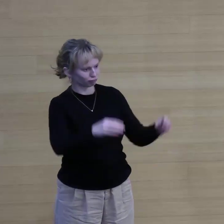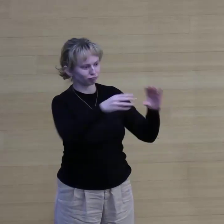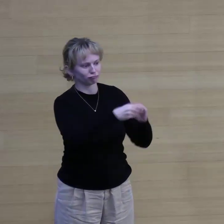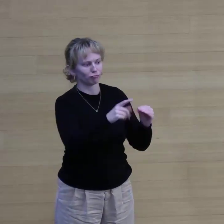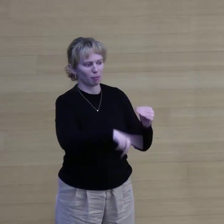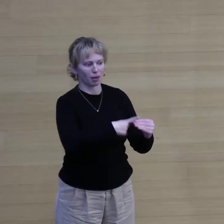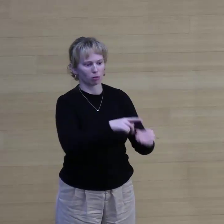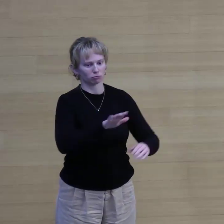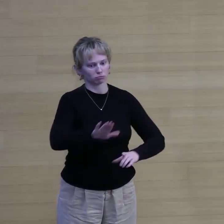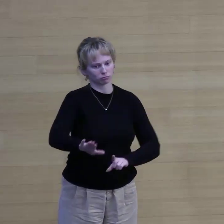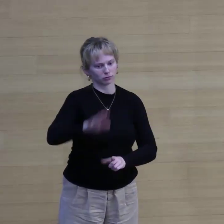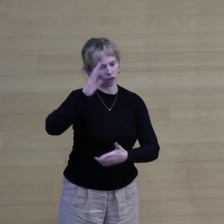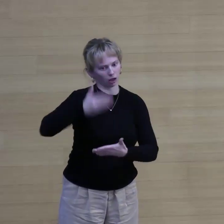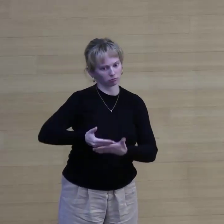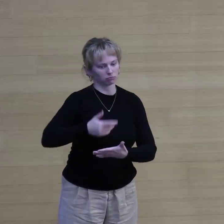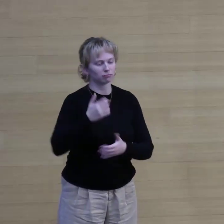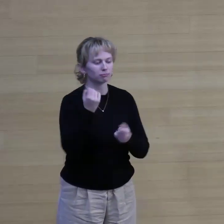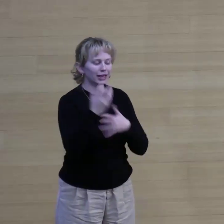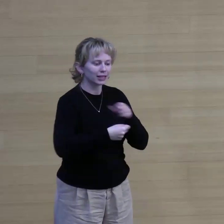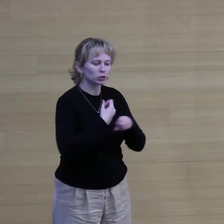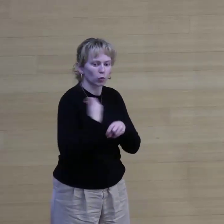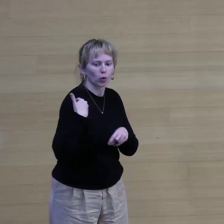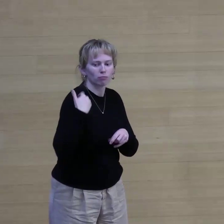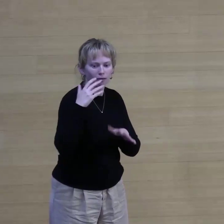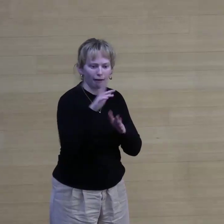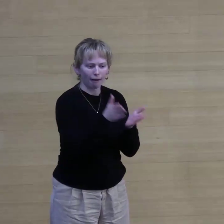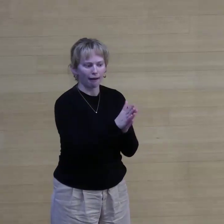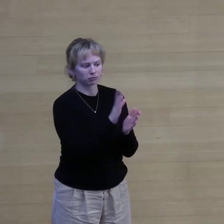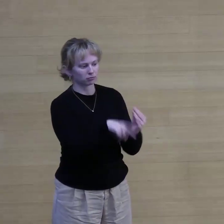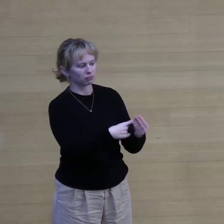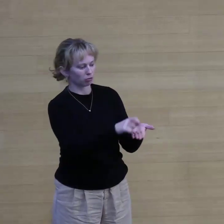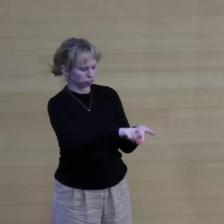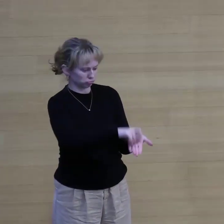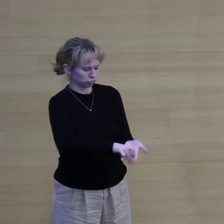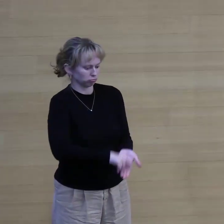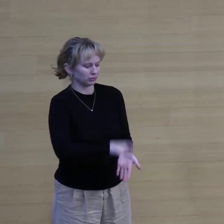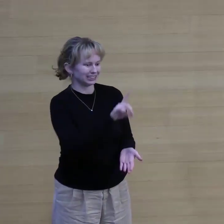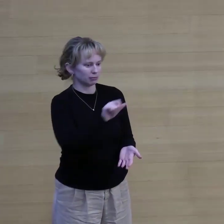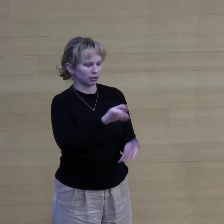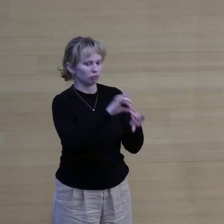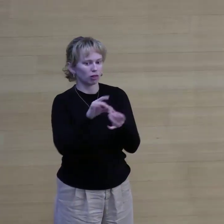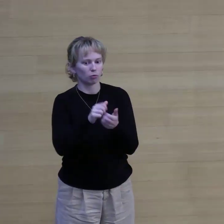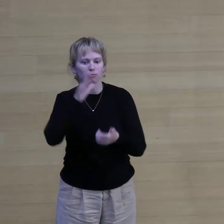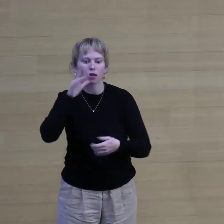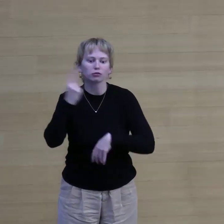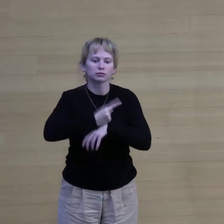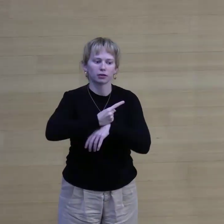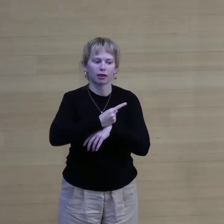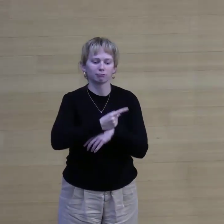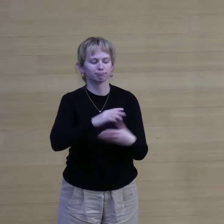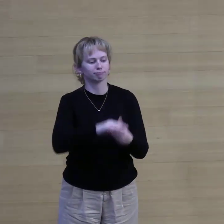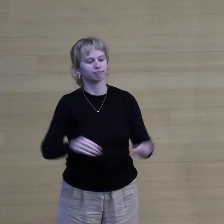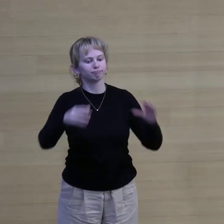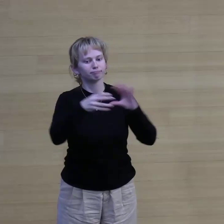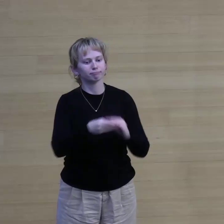him. Years ago, I had been asked to write a piece on disability and Mother's Day and to tell a story about my son.